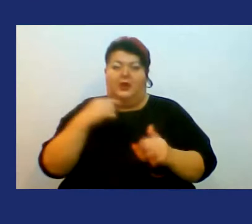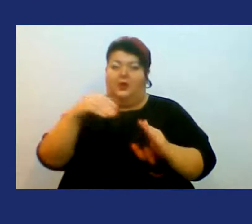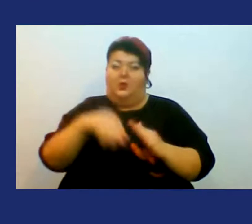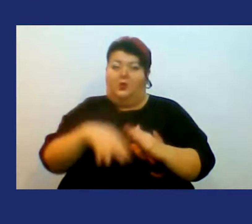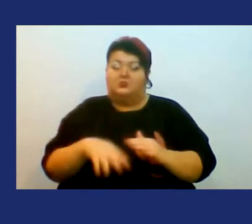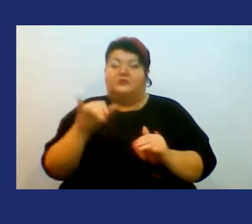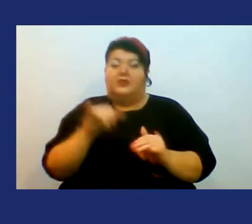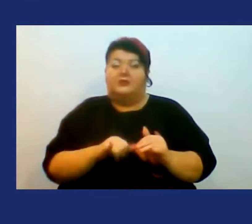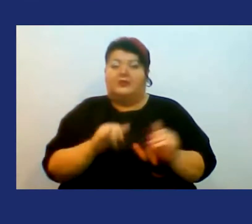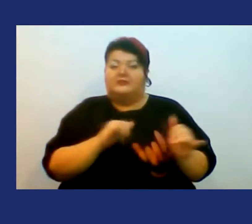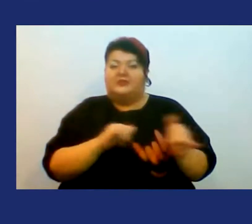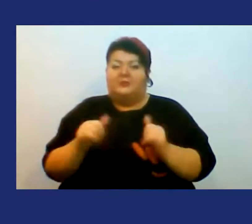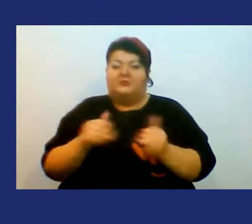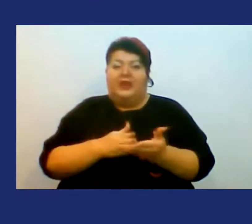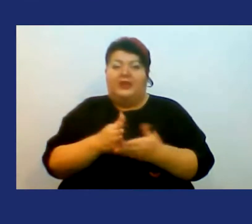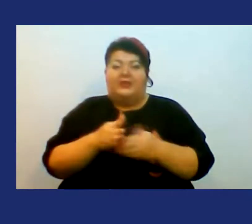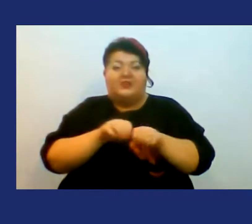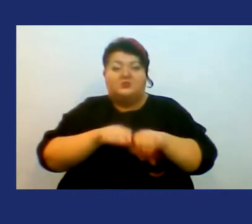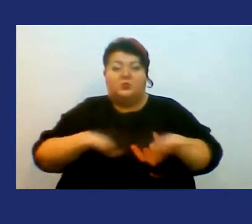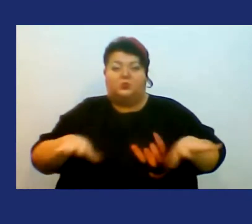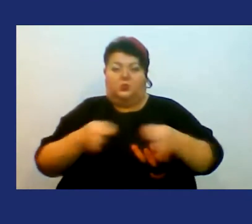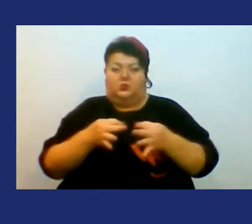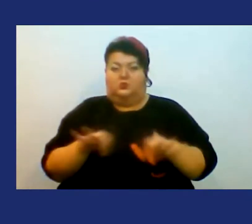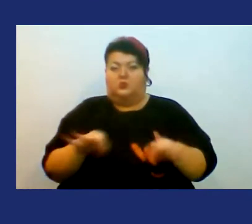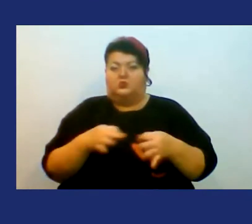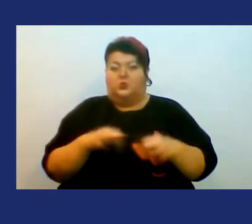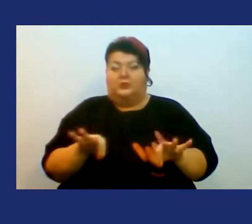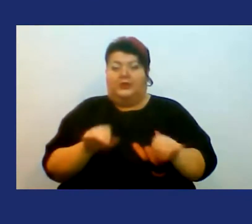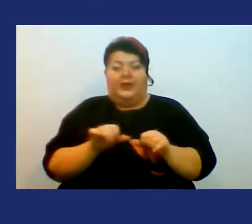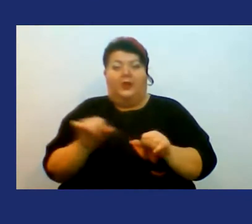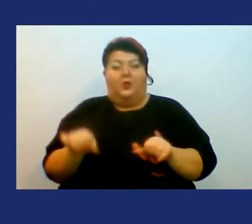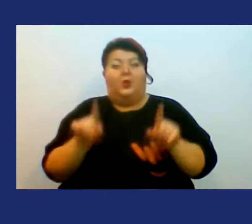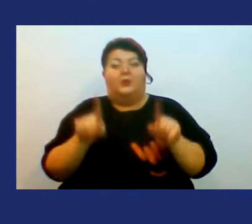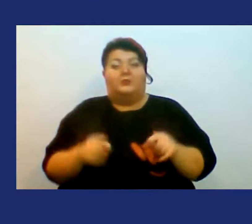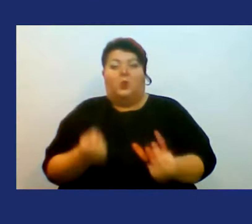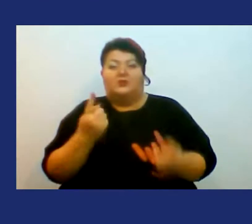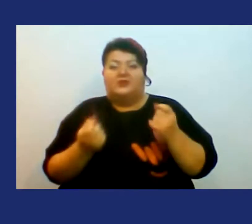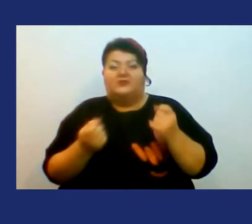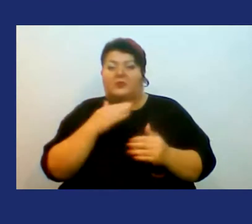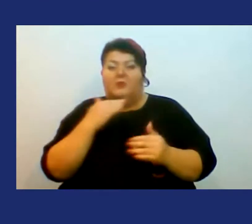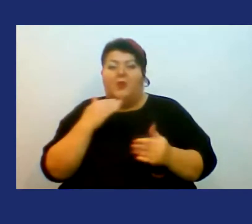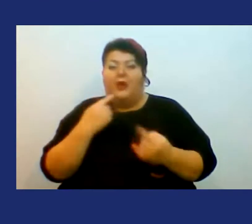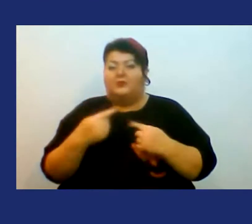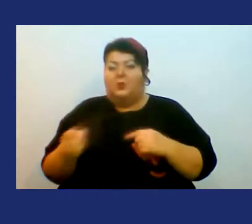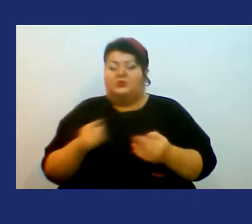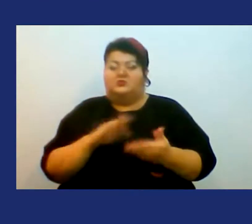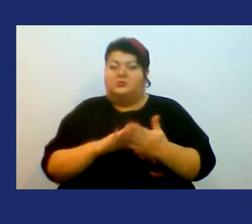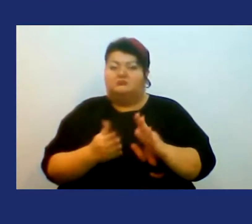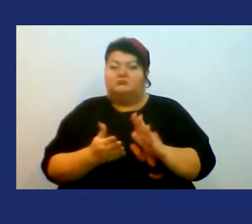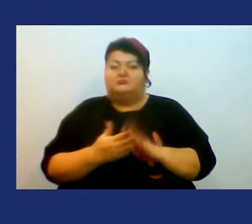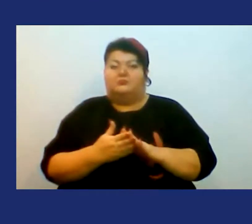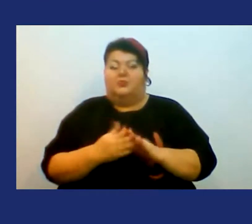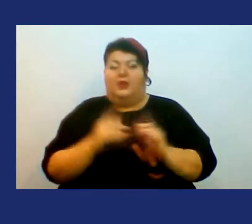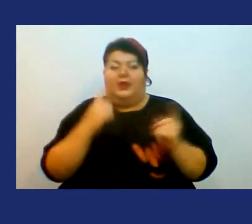that all the polling stations will be accessible and all relevant infrastructural changes will be